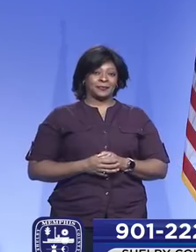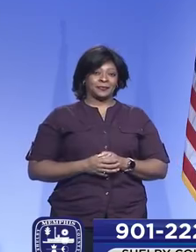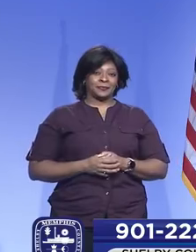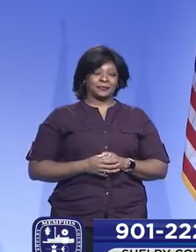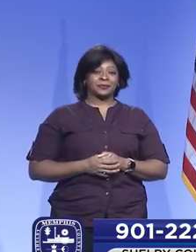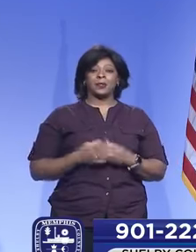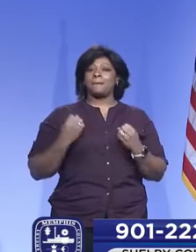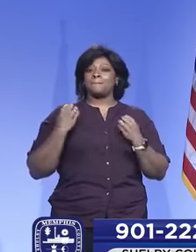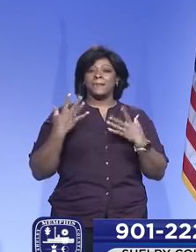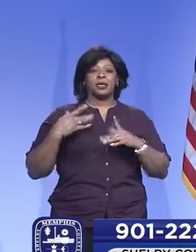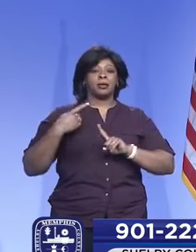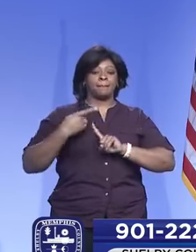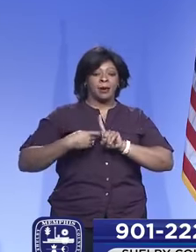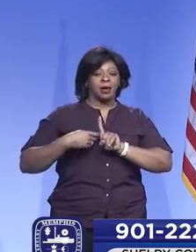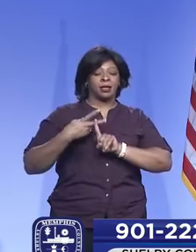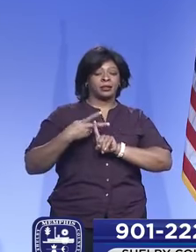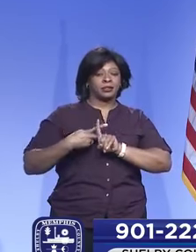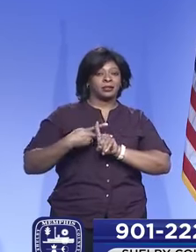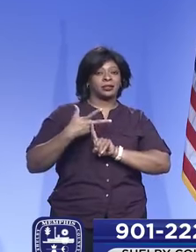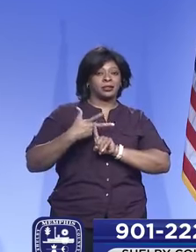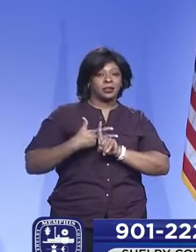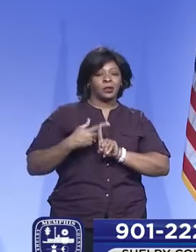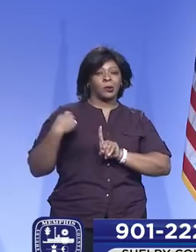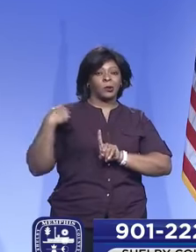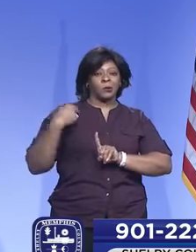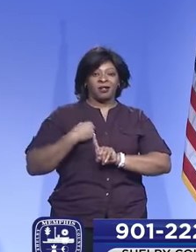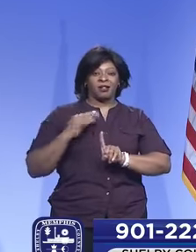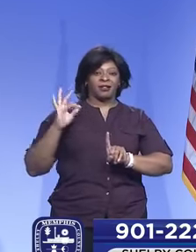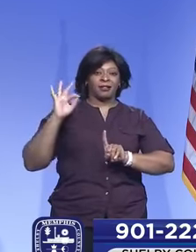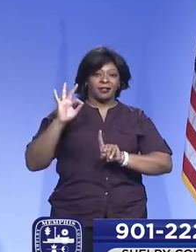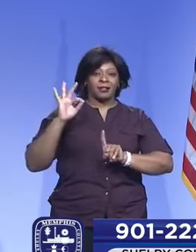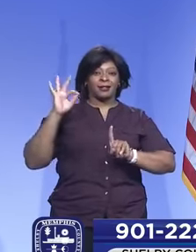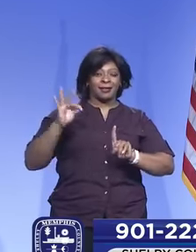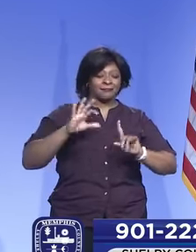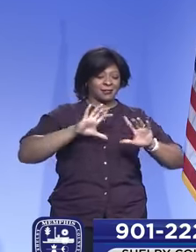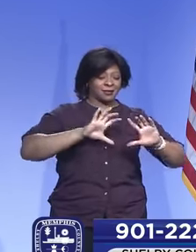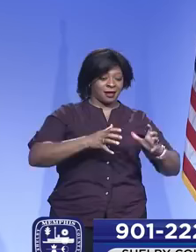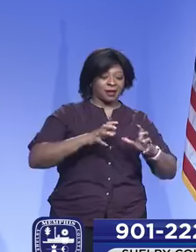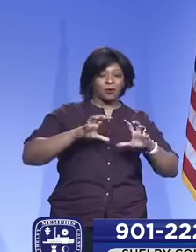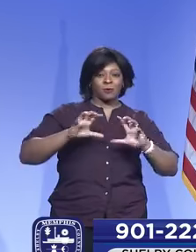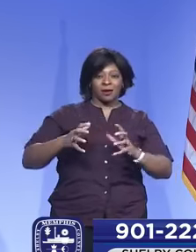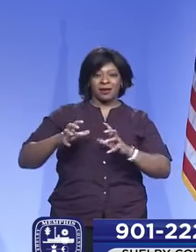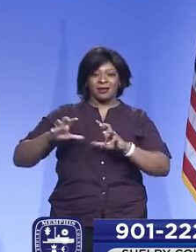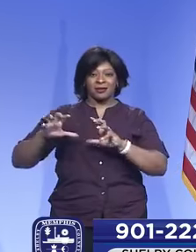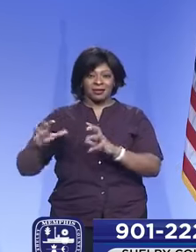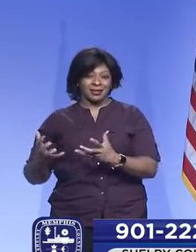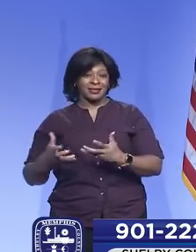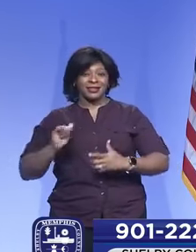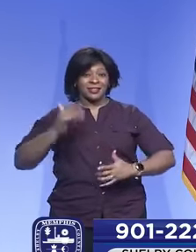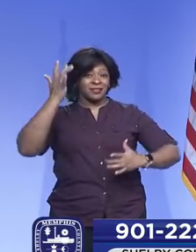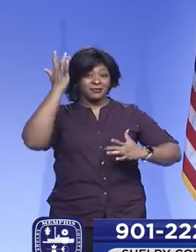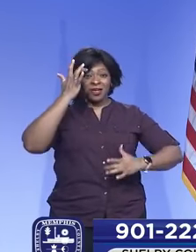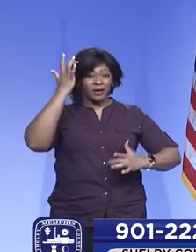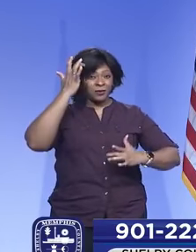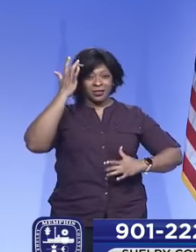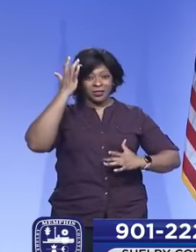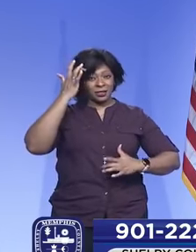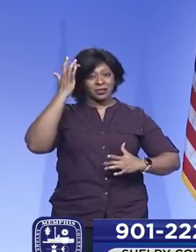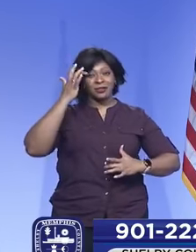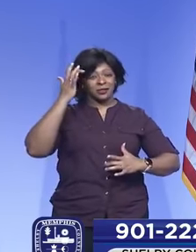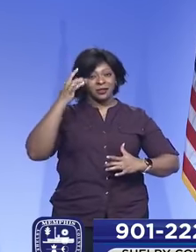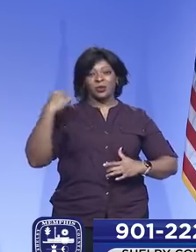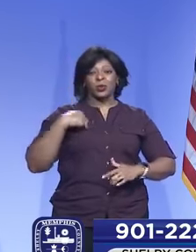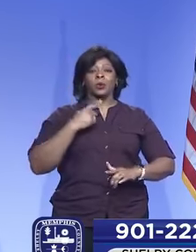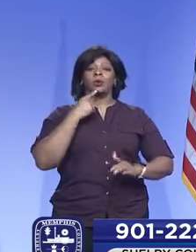For months, we have characterized this virus. We